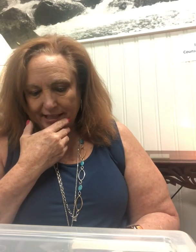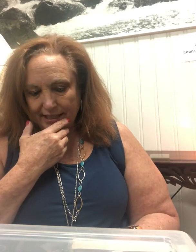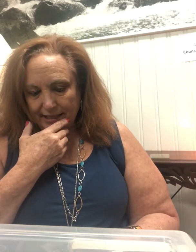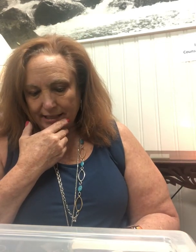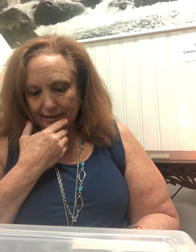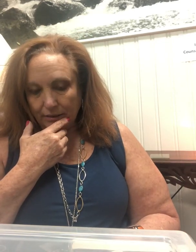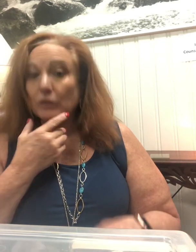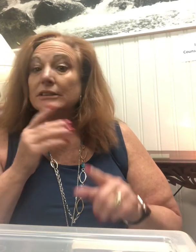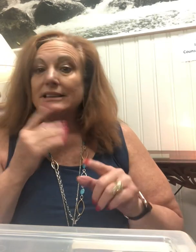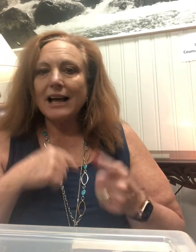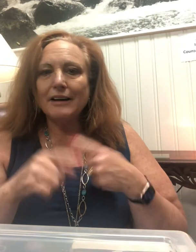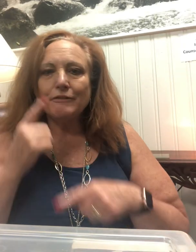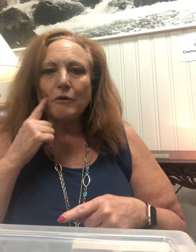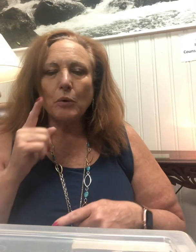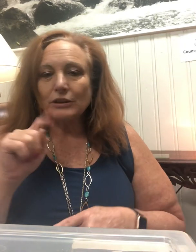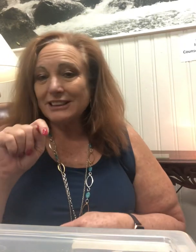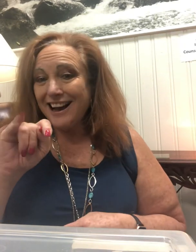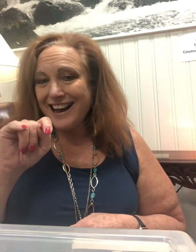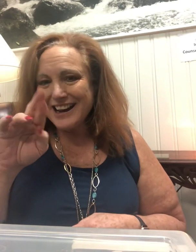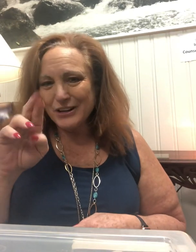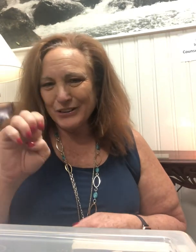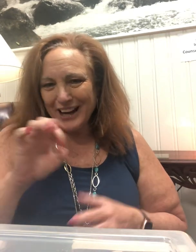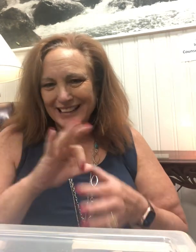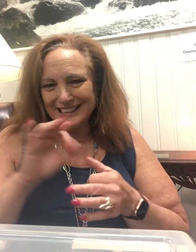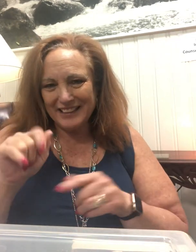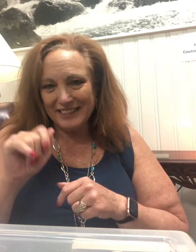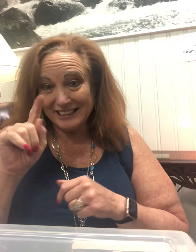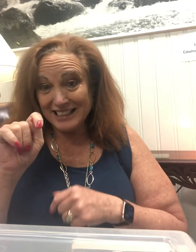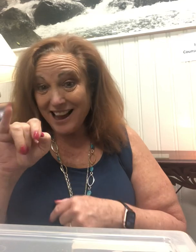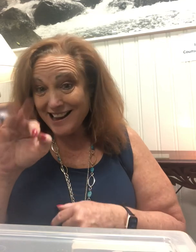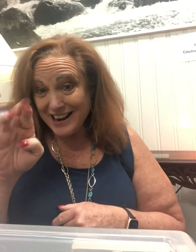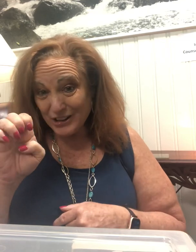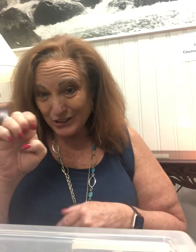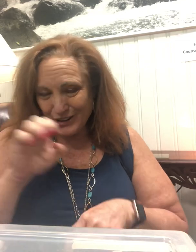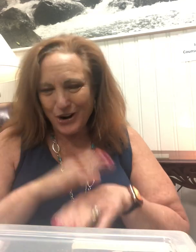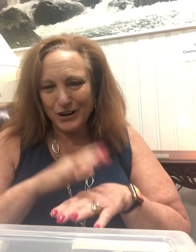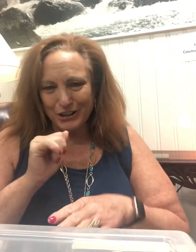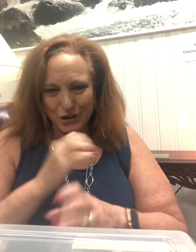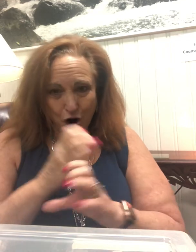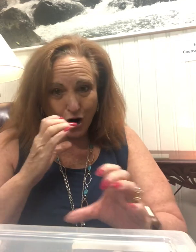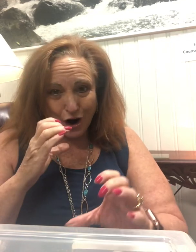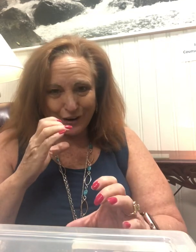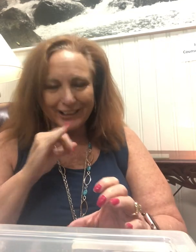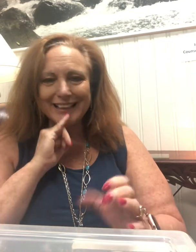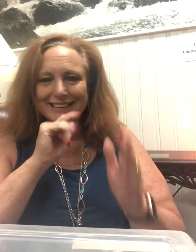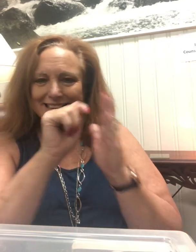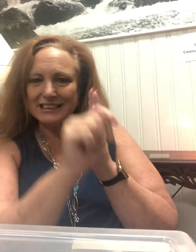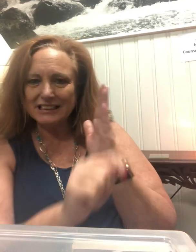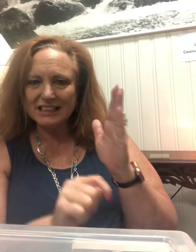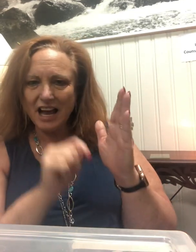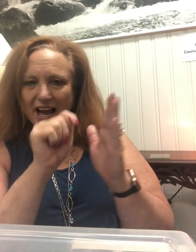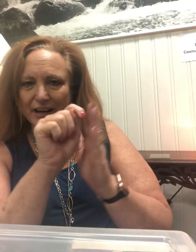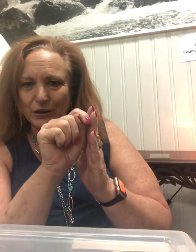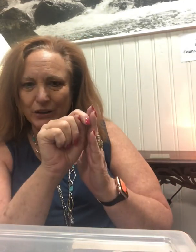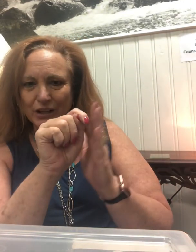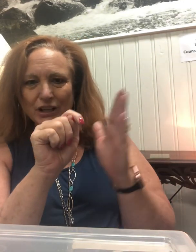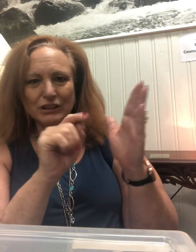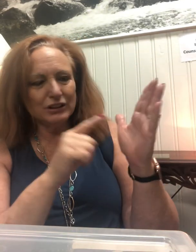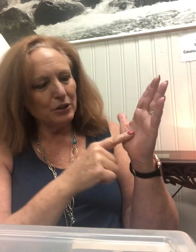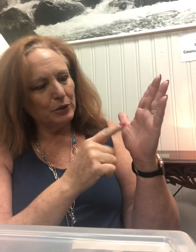The sign for tire, as in the tire on a car, is tire. So you